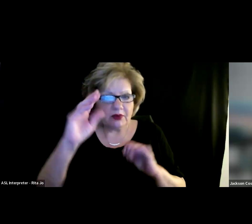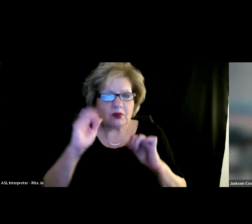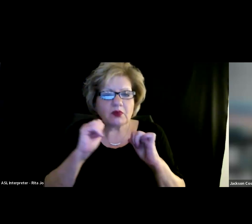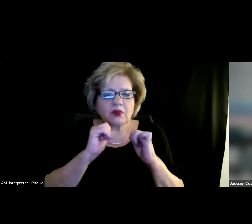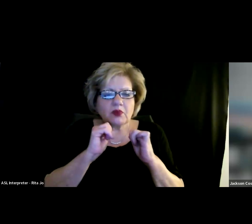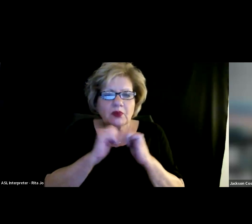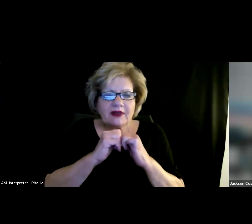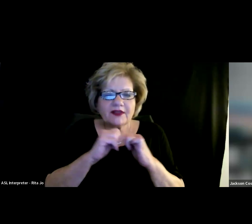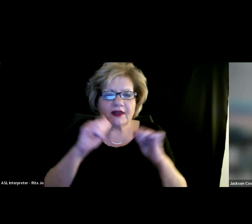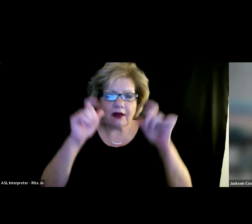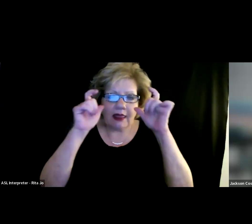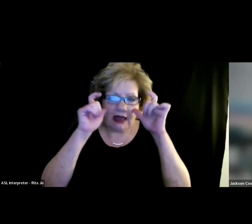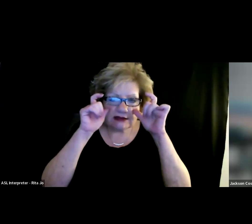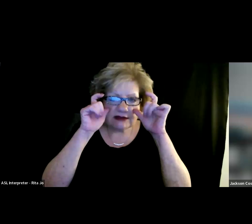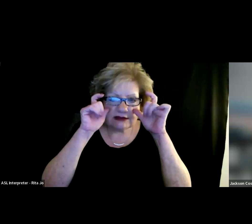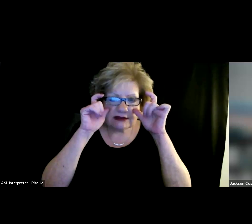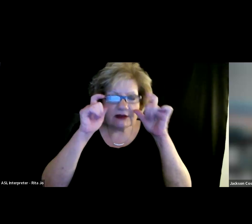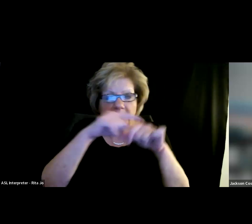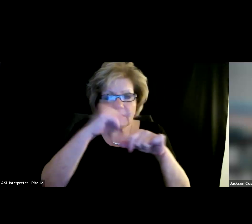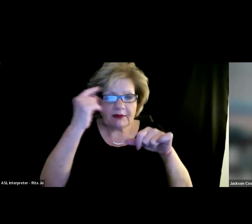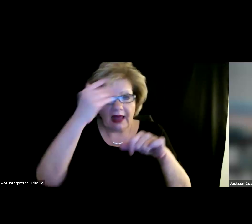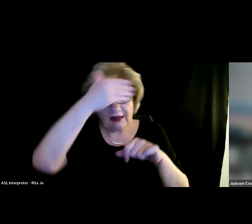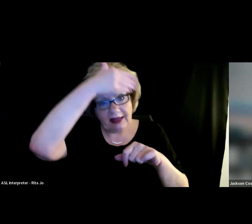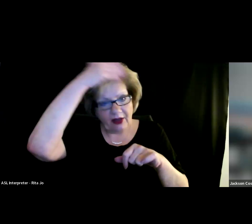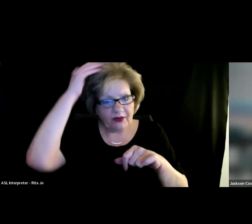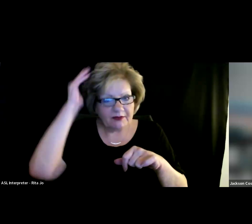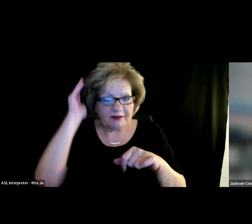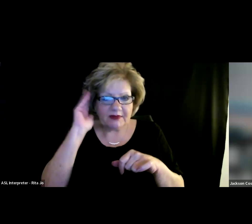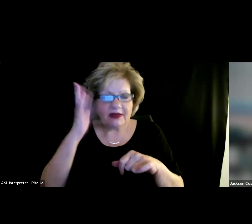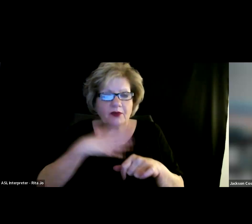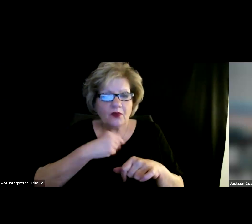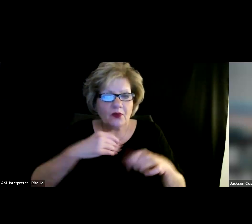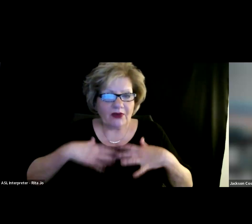clear glasses. First and foremost, I'd like to express my sincere